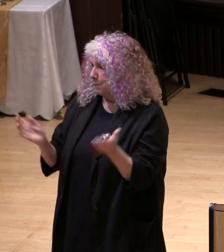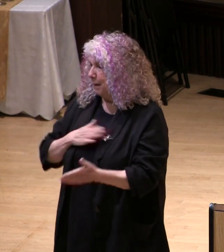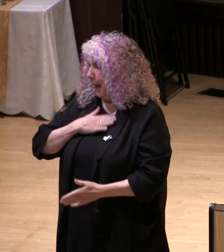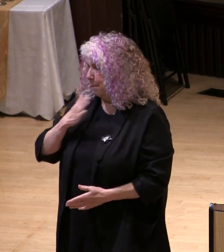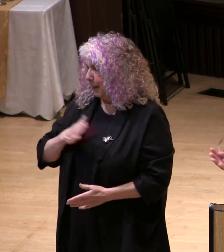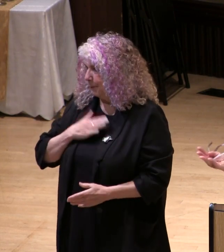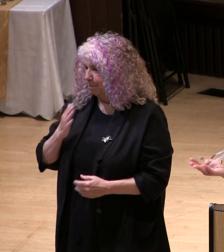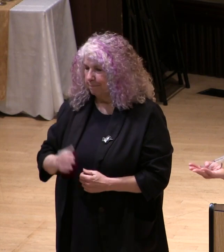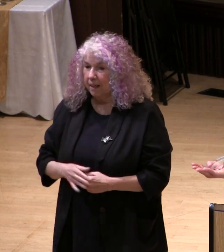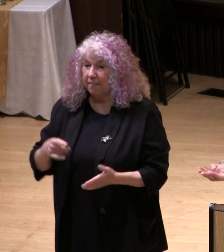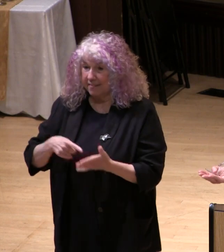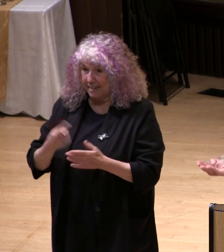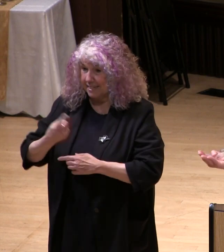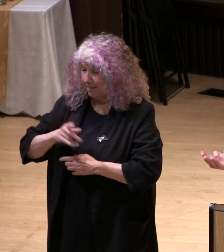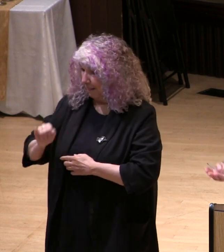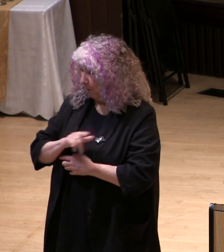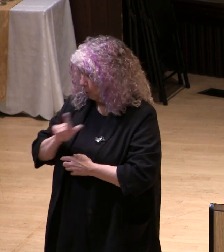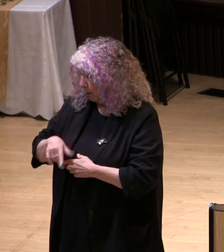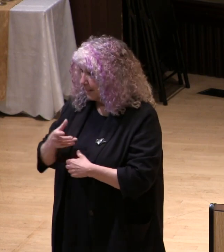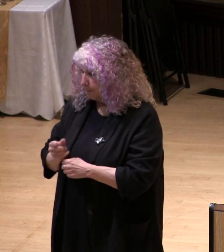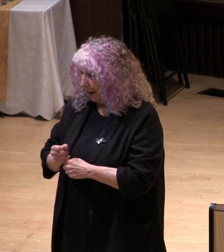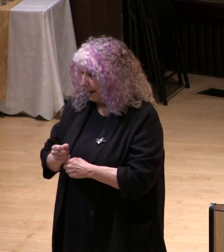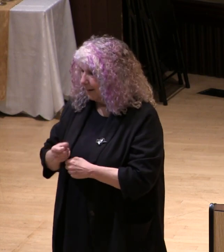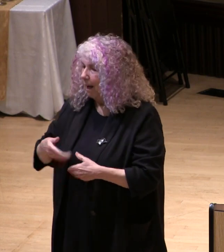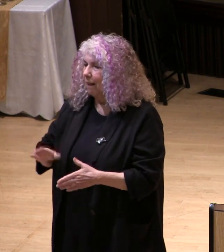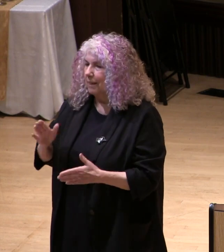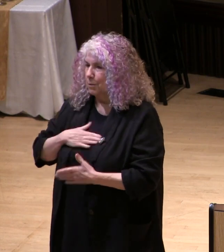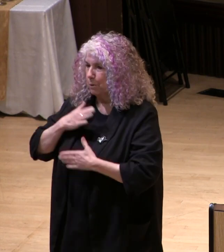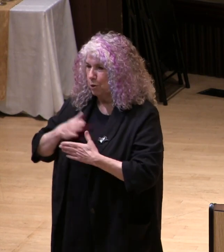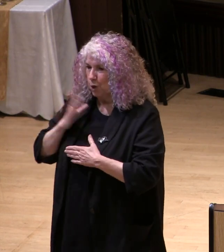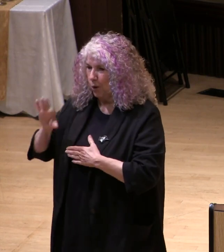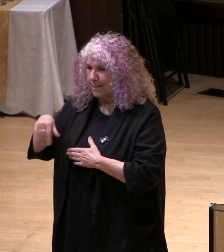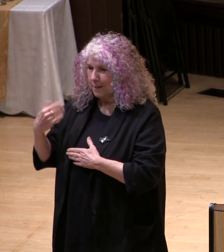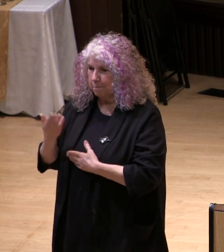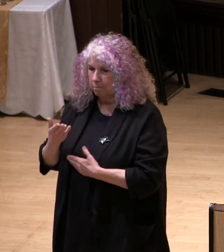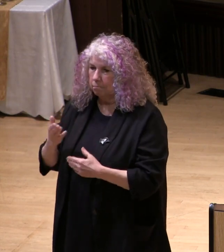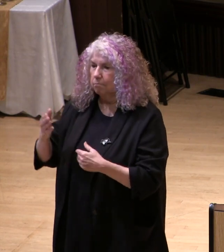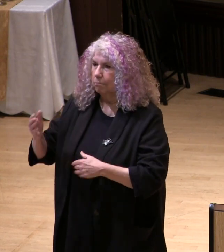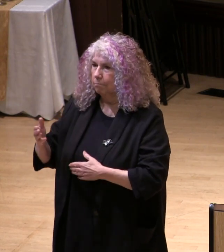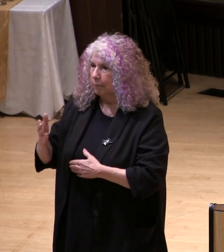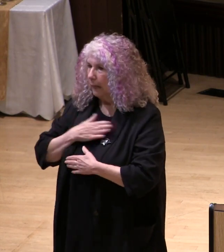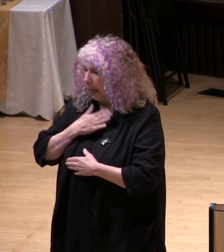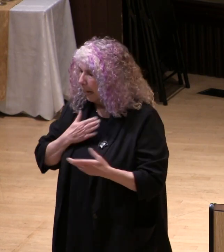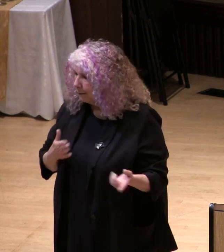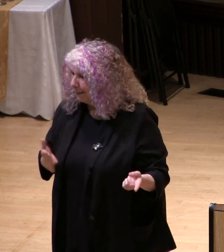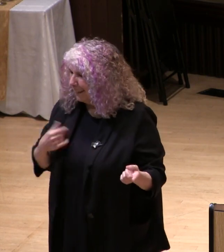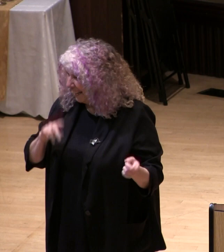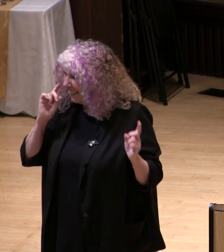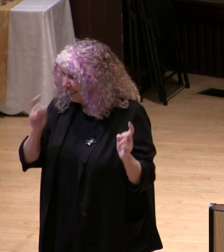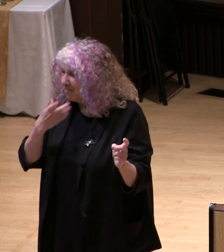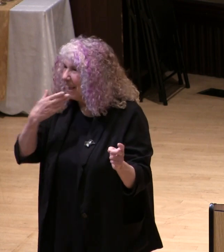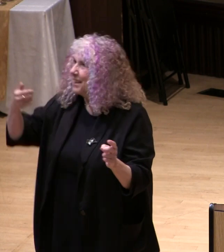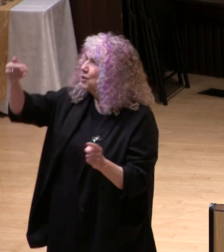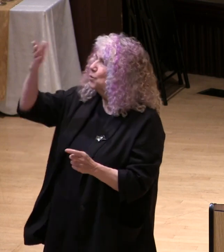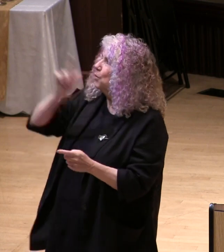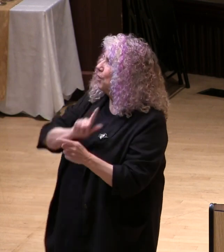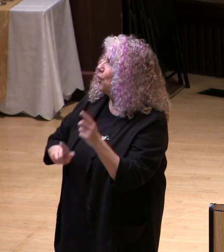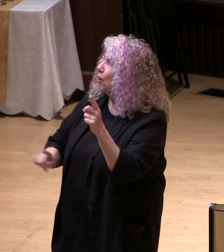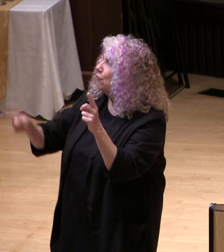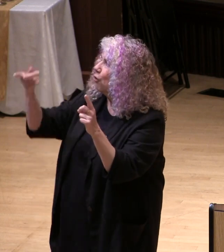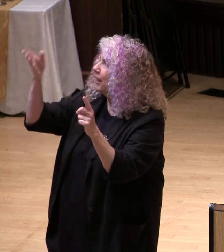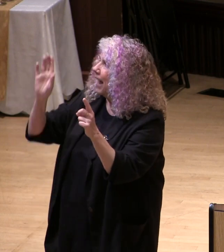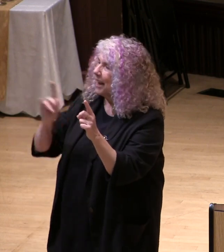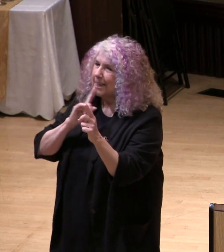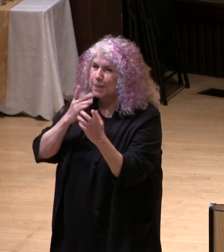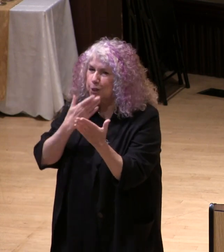glad." This is the day the Lord has made. Let us rejoice and be glad. Give thanks to the Lord, for